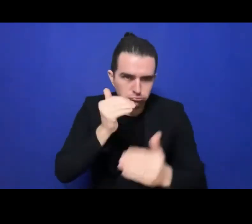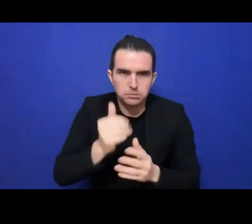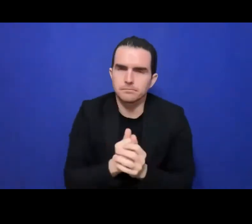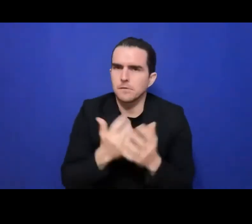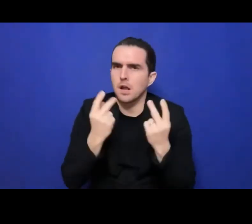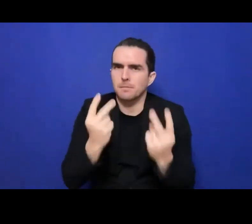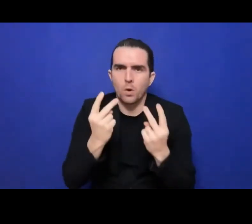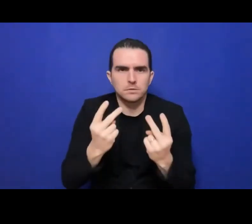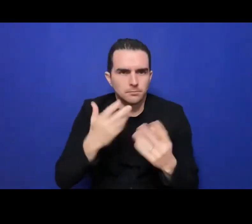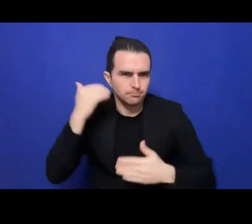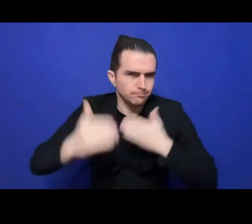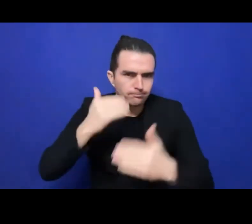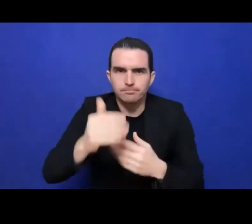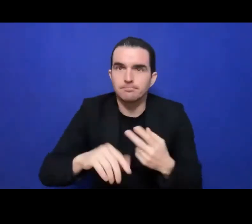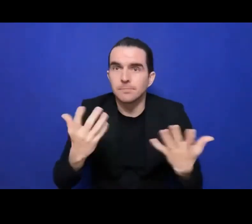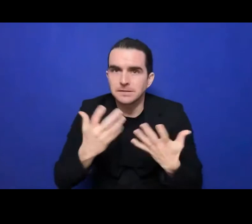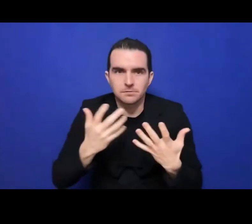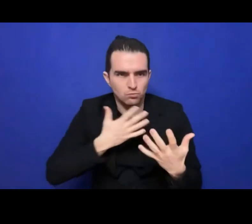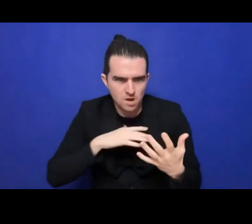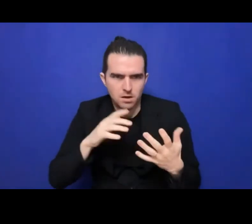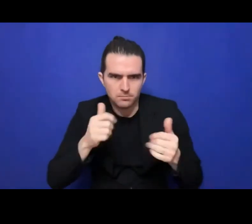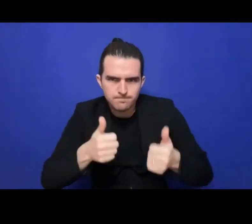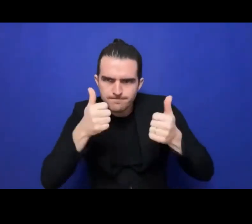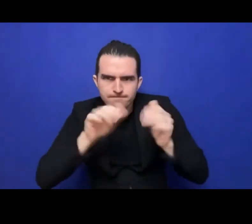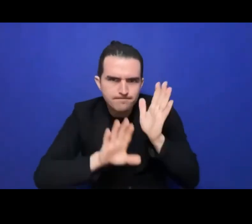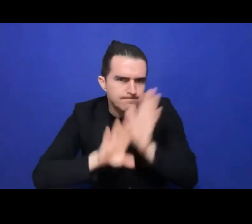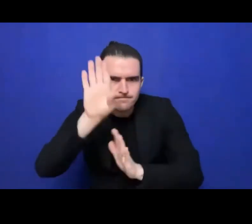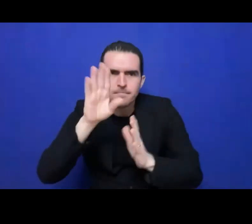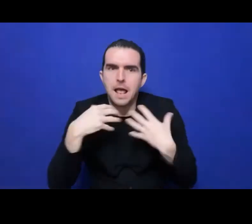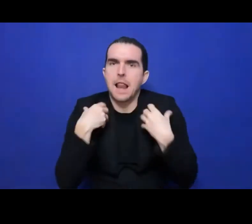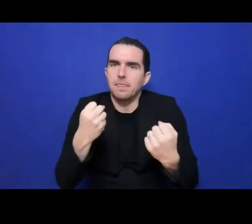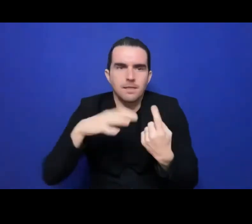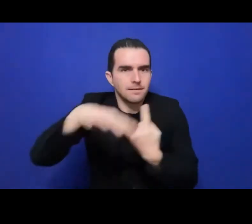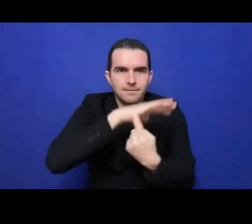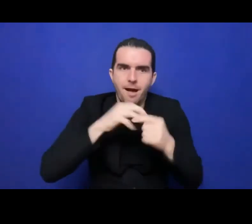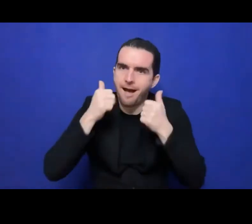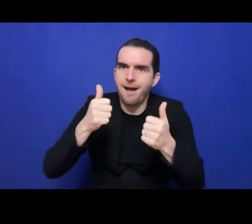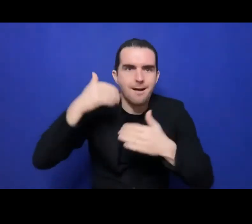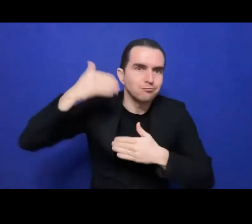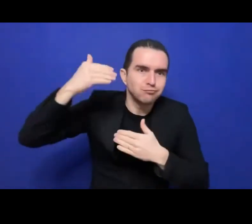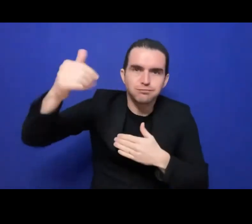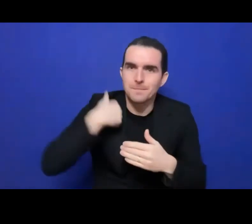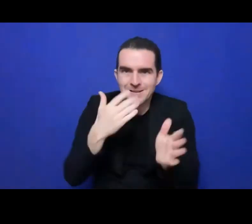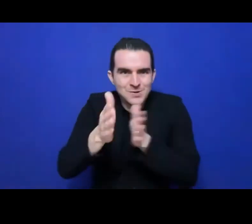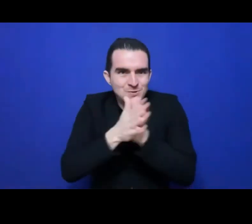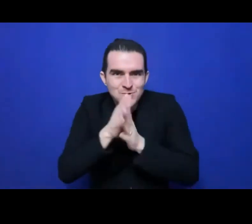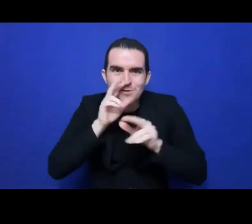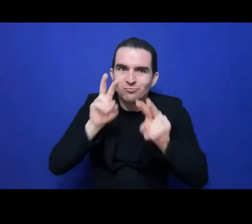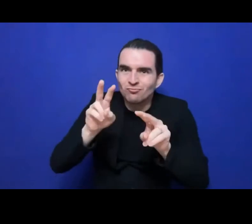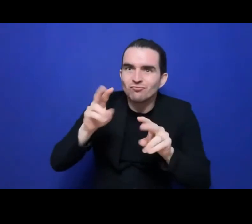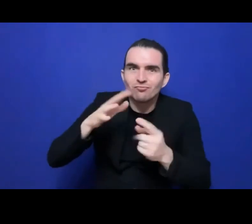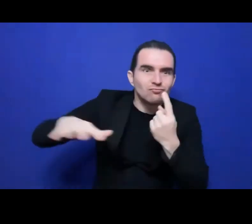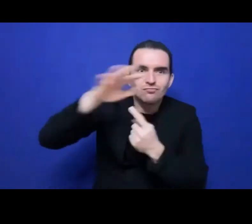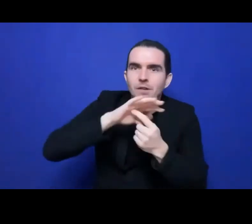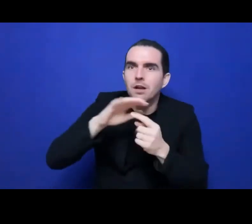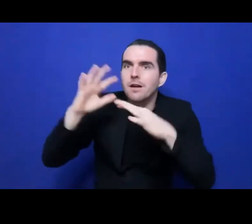forward very much to seeing civil society raise its voice, actually roaring its